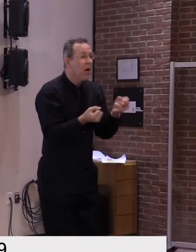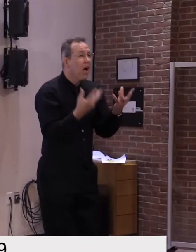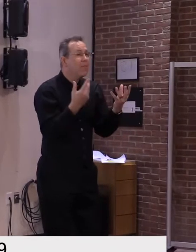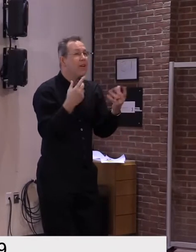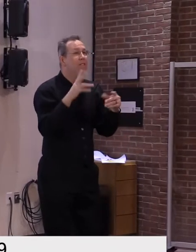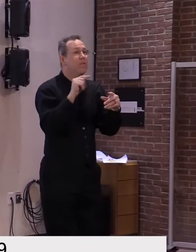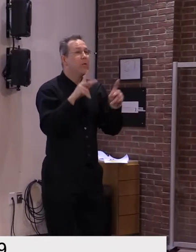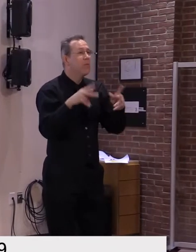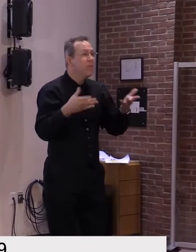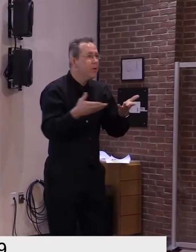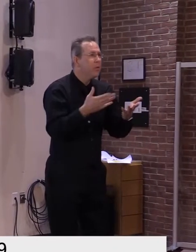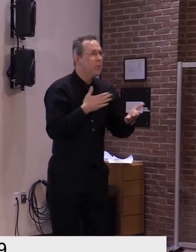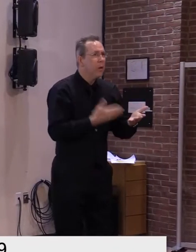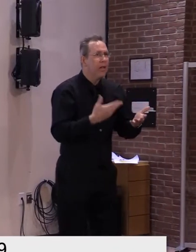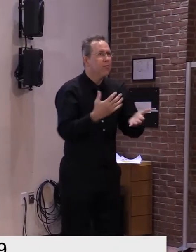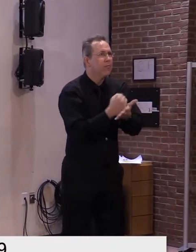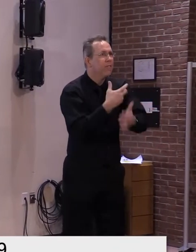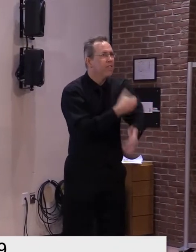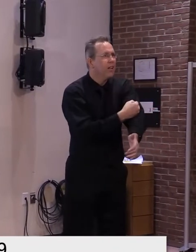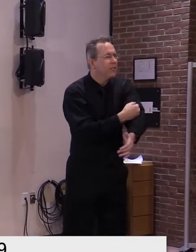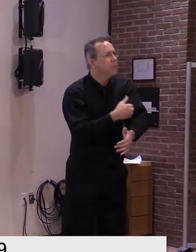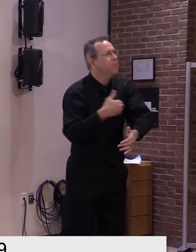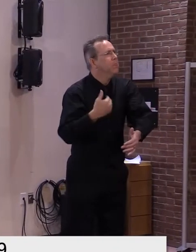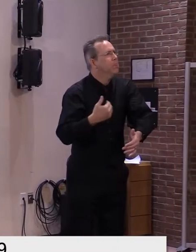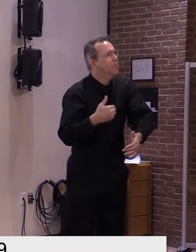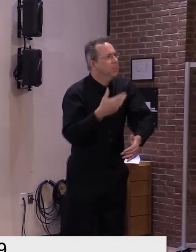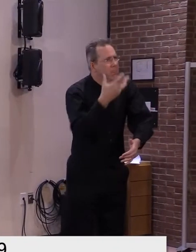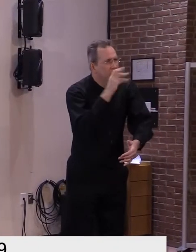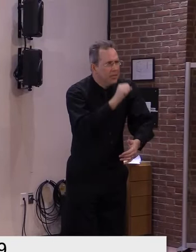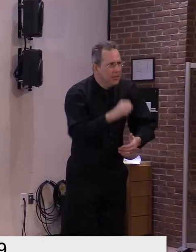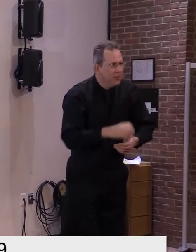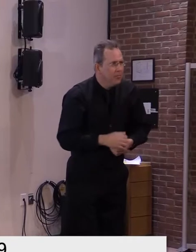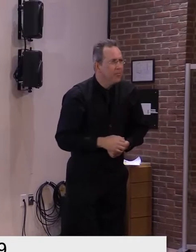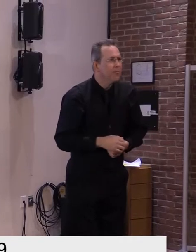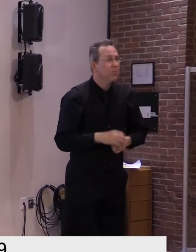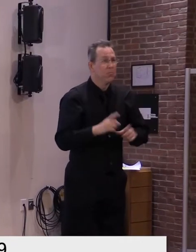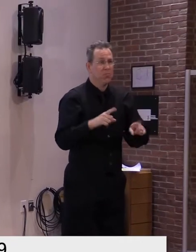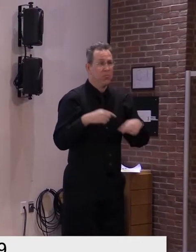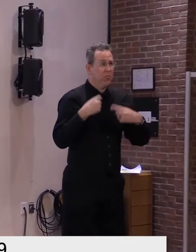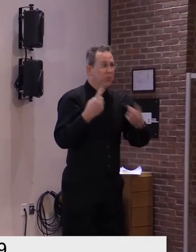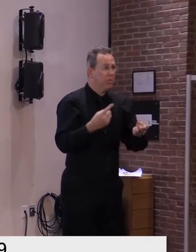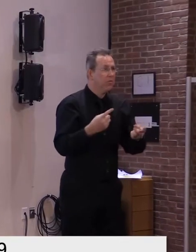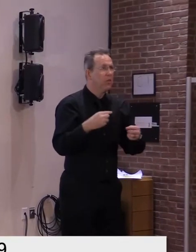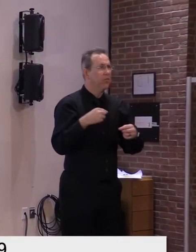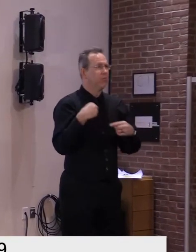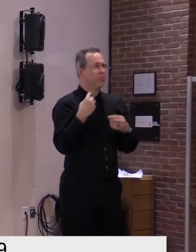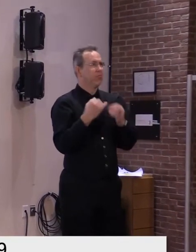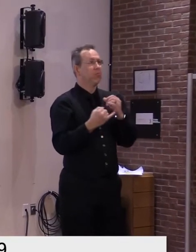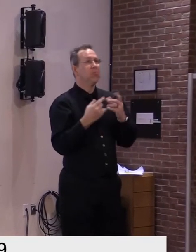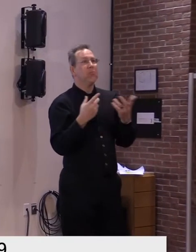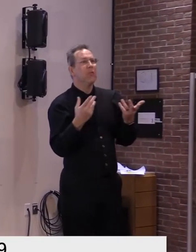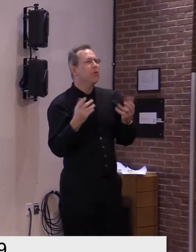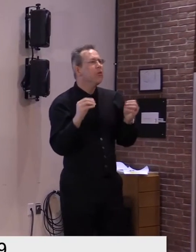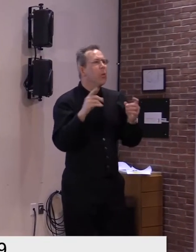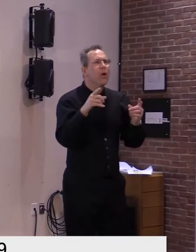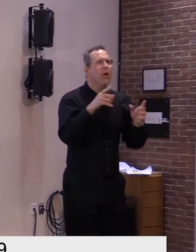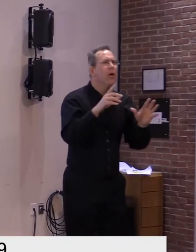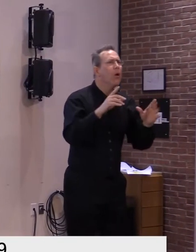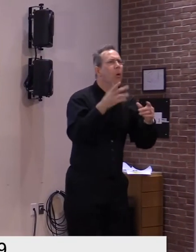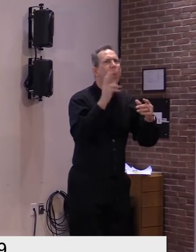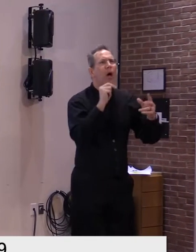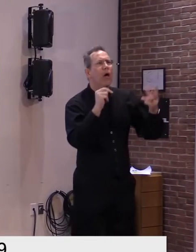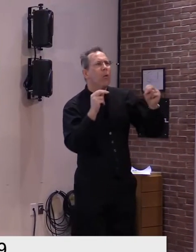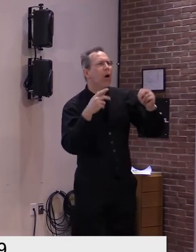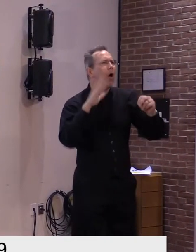be vaccinated to date. For the past year, we have all wondered when the pandemic might end, and quite simply,